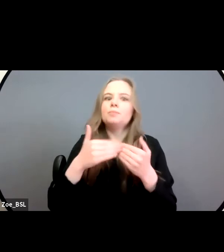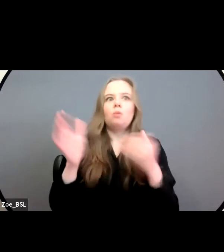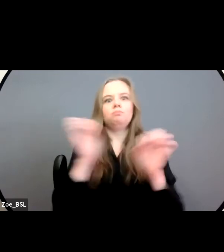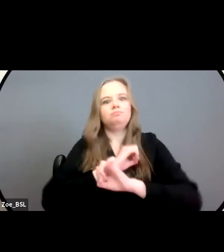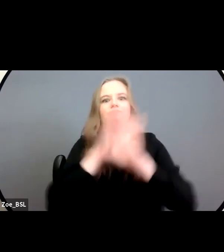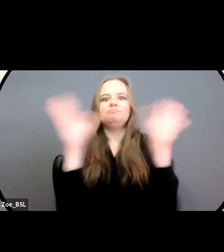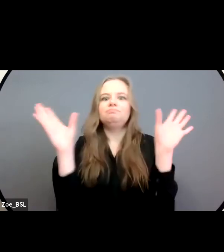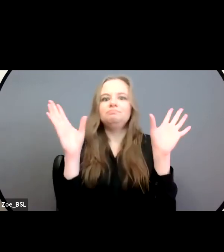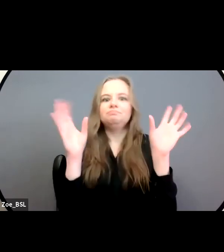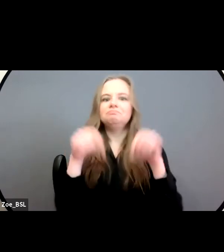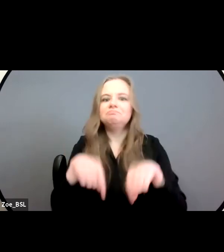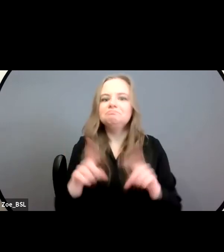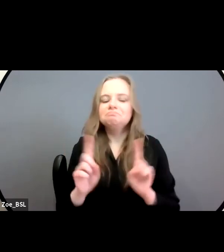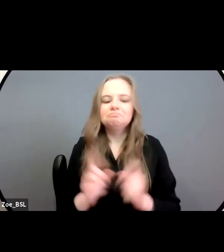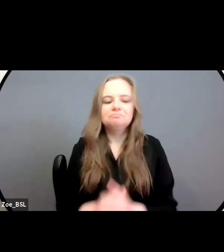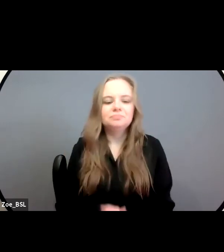the context.